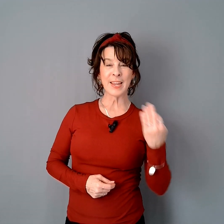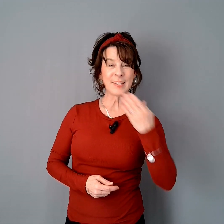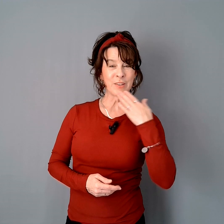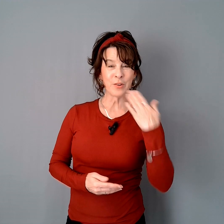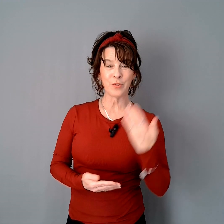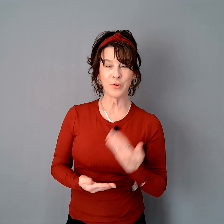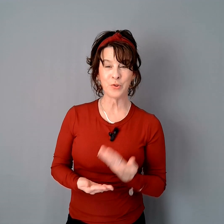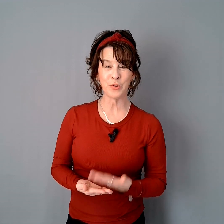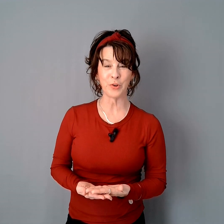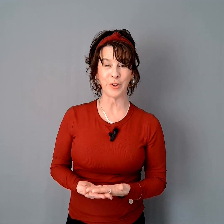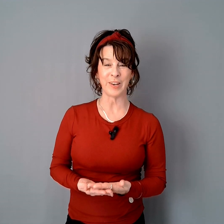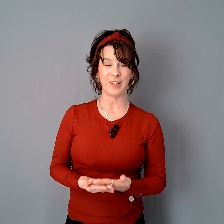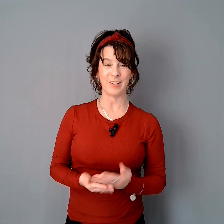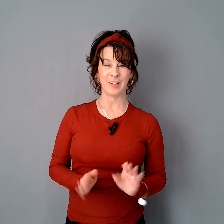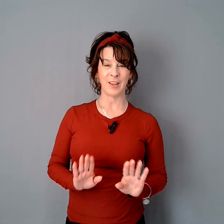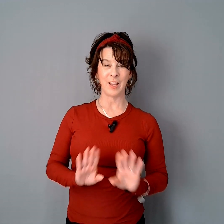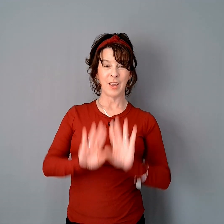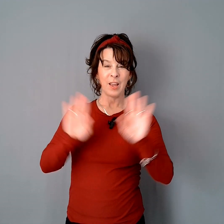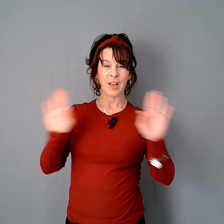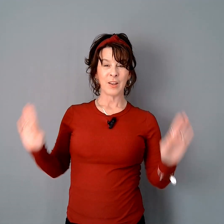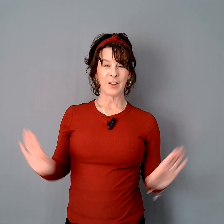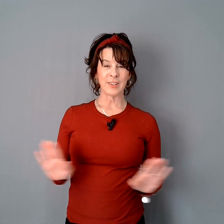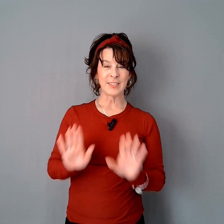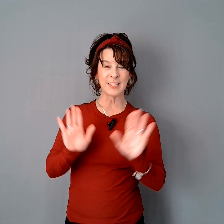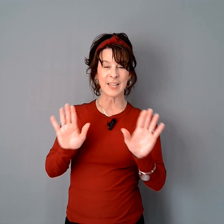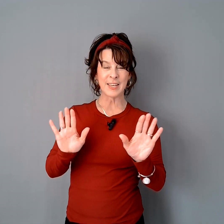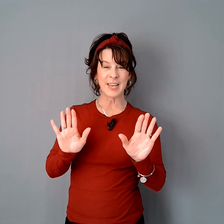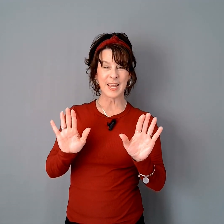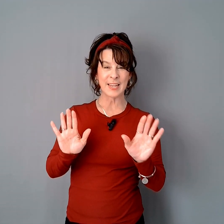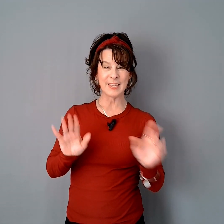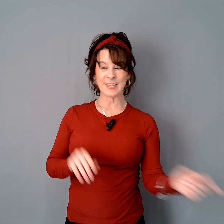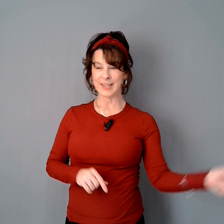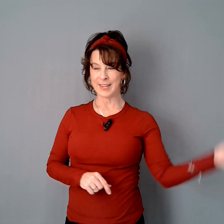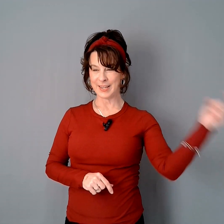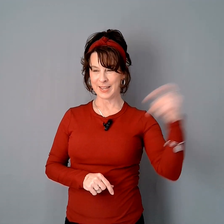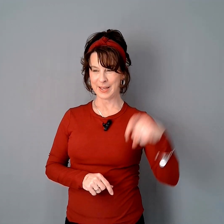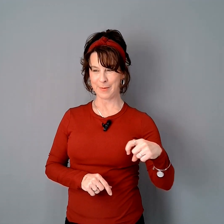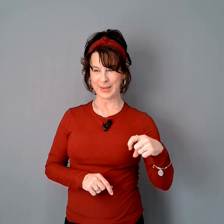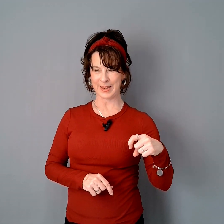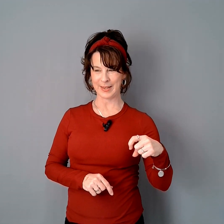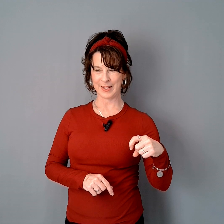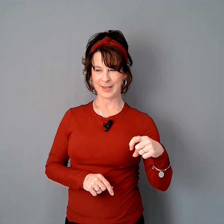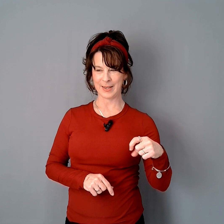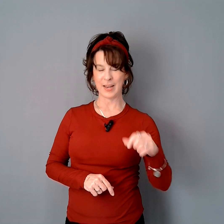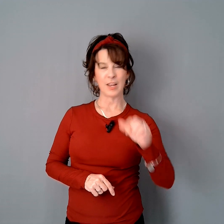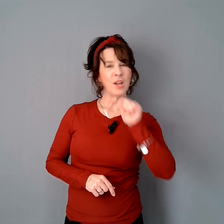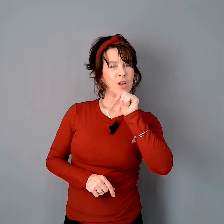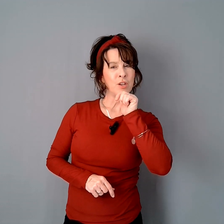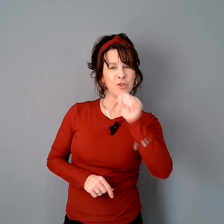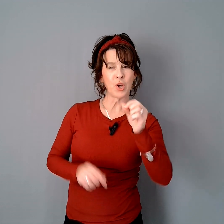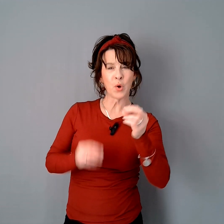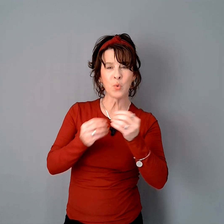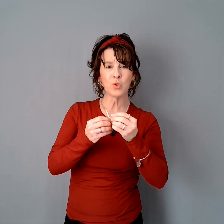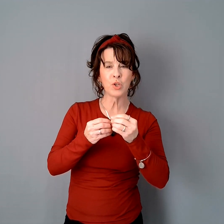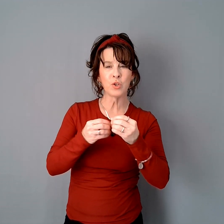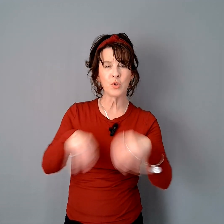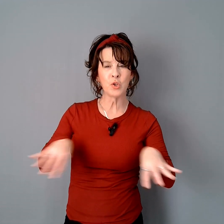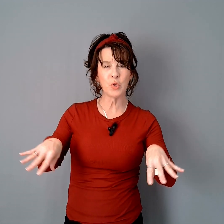Friday's good 'cause Sunday's coming. Don't